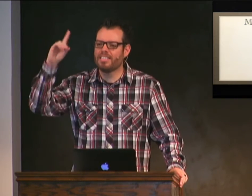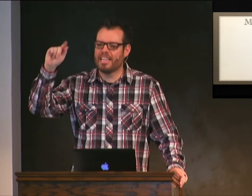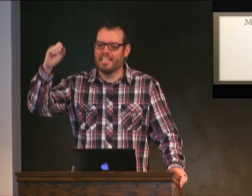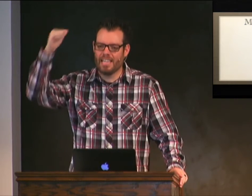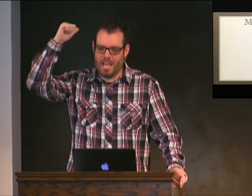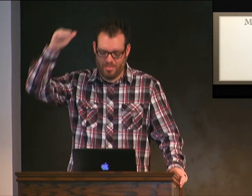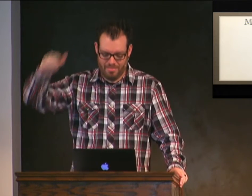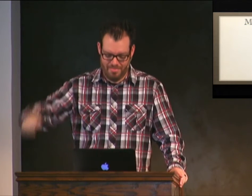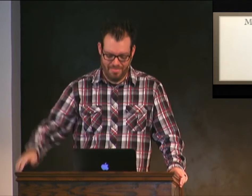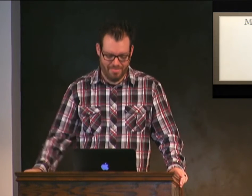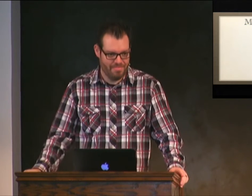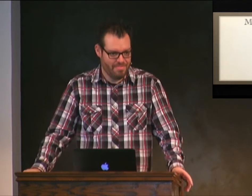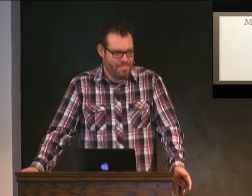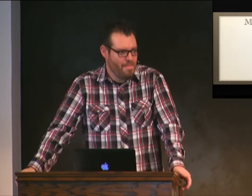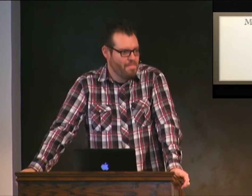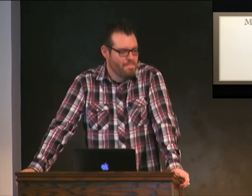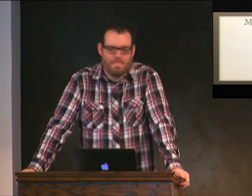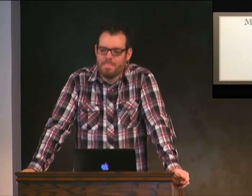I put this date down.